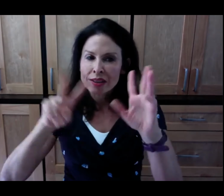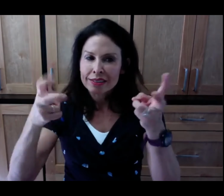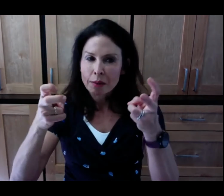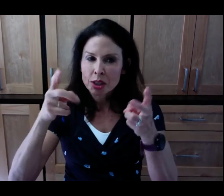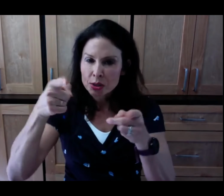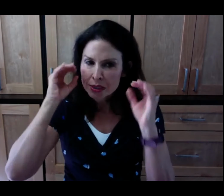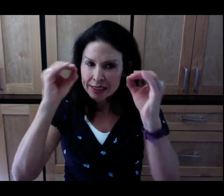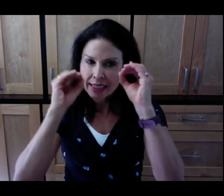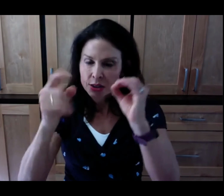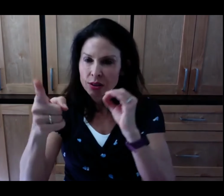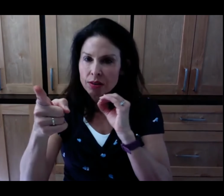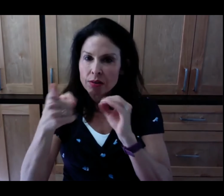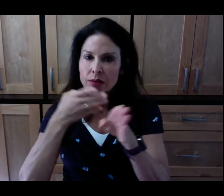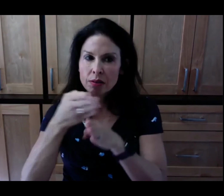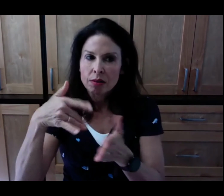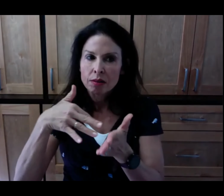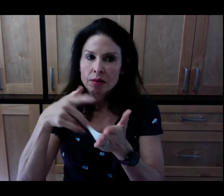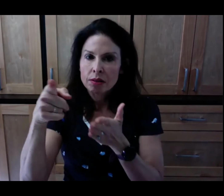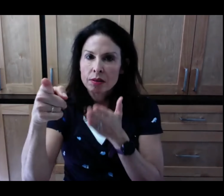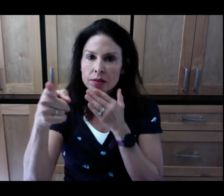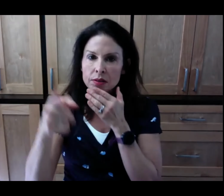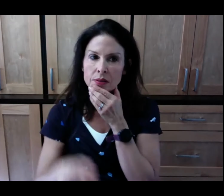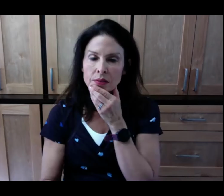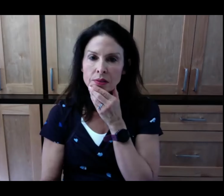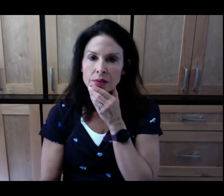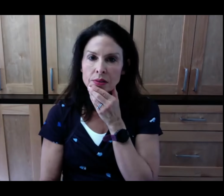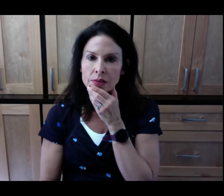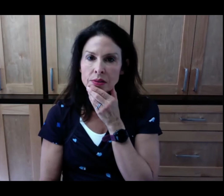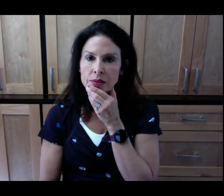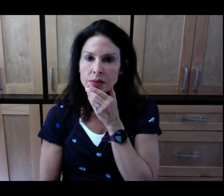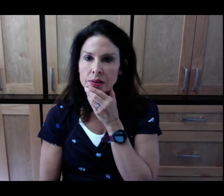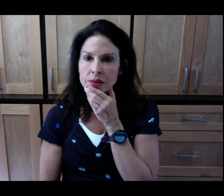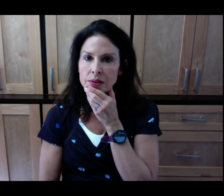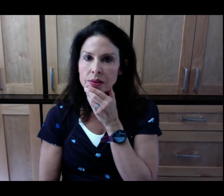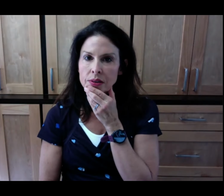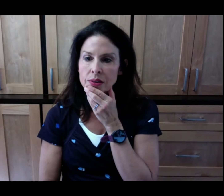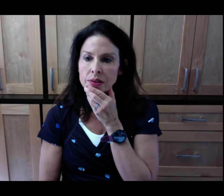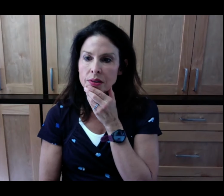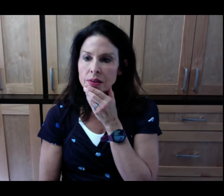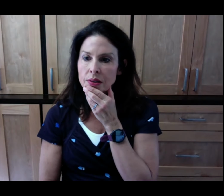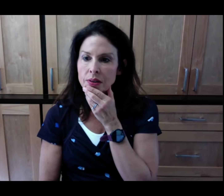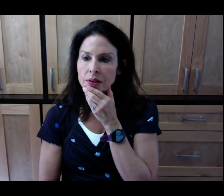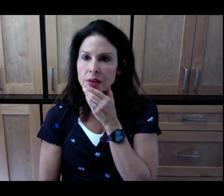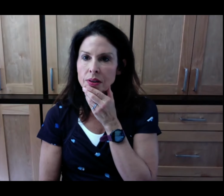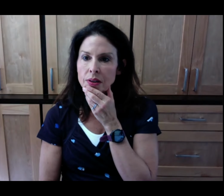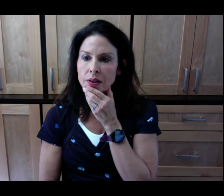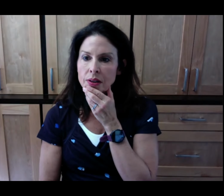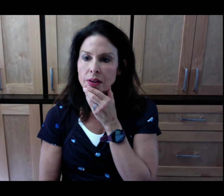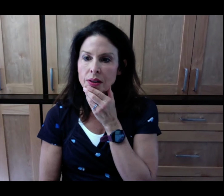Thank you for sharing that, Rochelle. With that topic of teaching, what do you teach? What subject do you teach? I teach personal